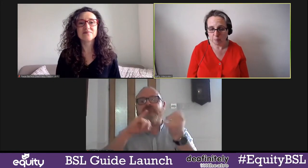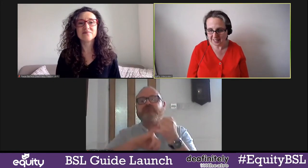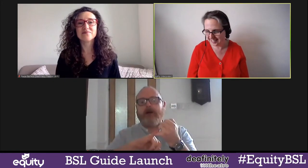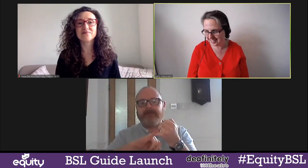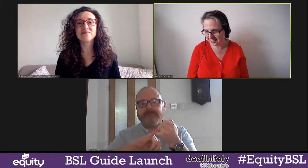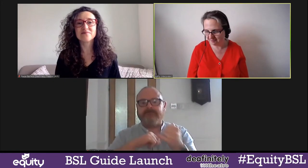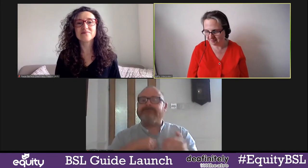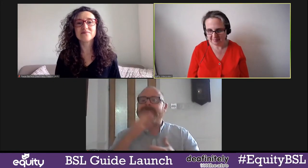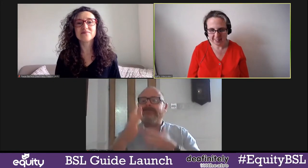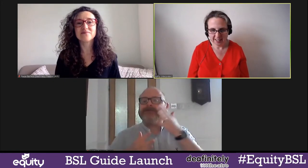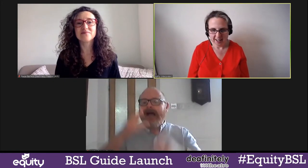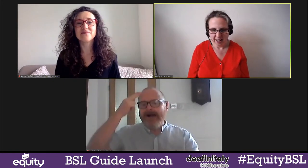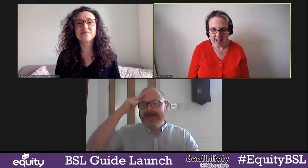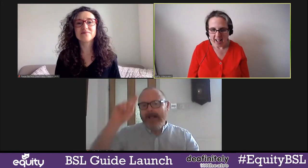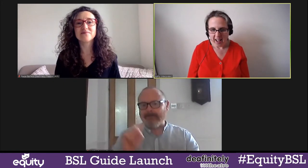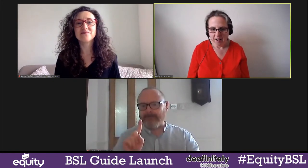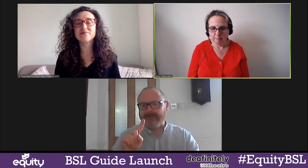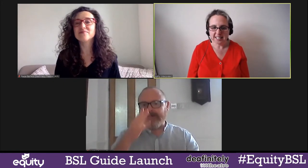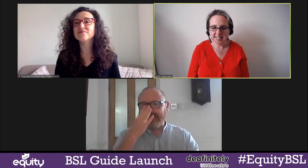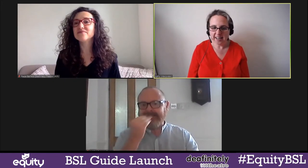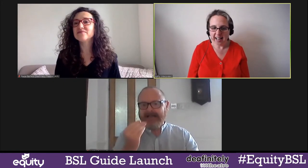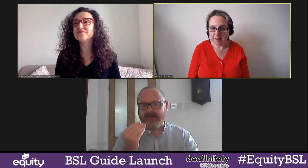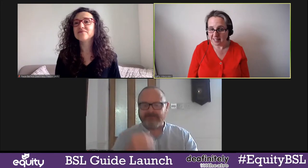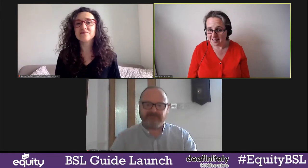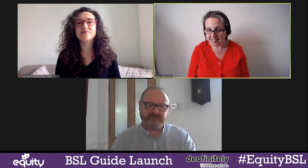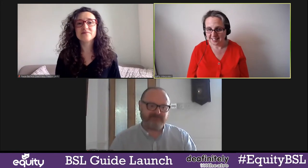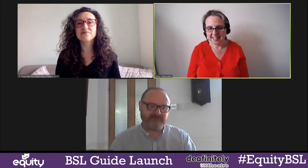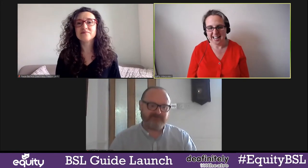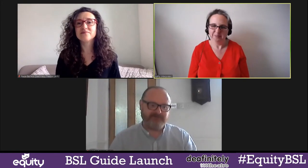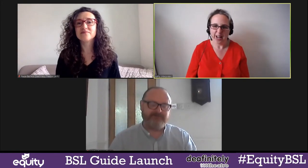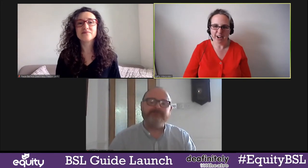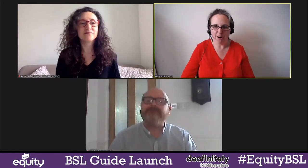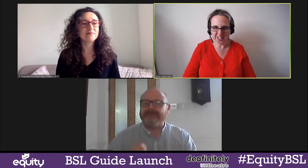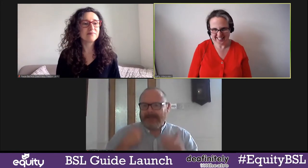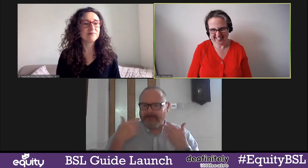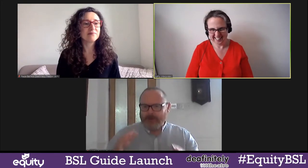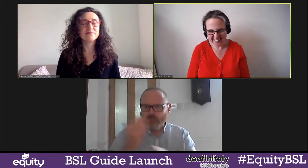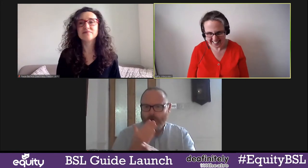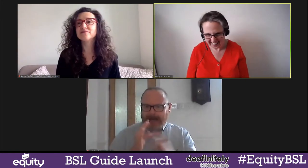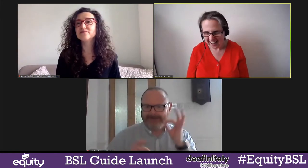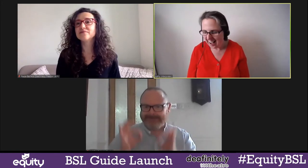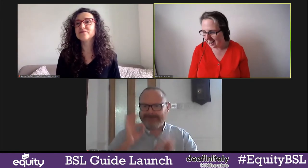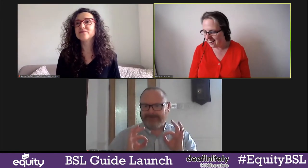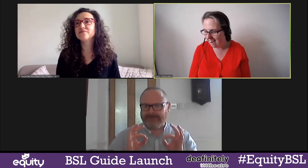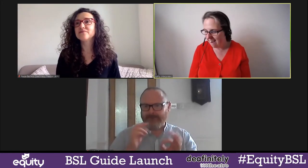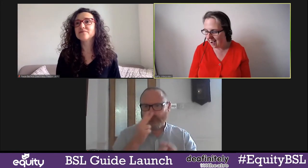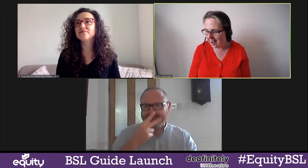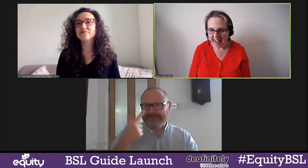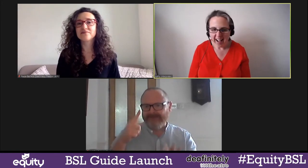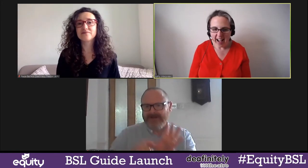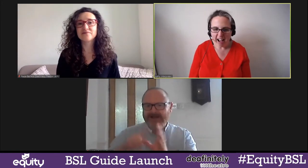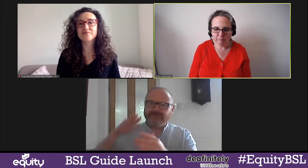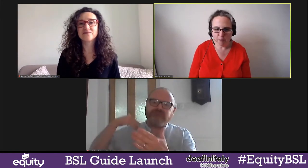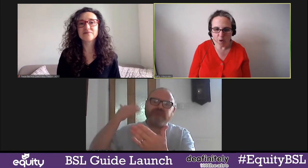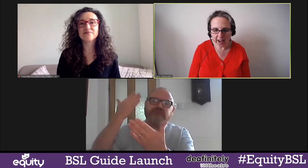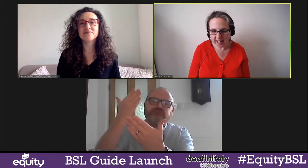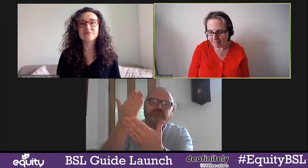Roberts. My sign name is this, Neil, like a fox. And I have been working for the